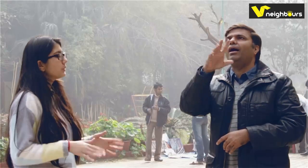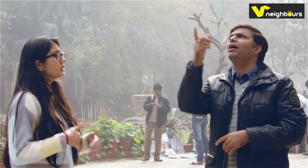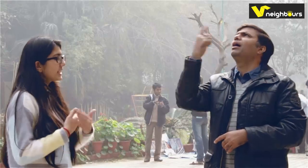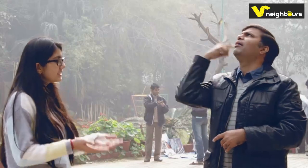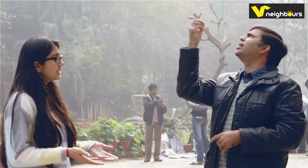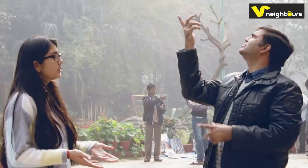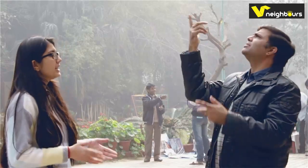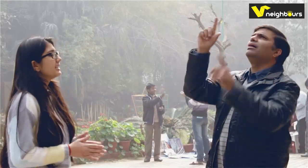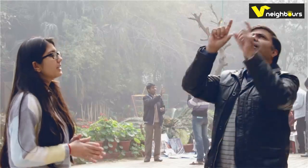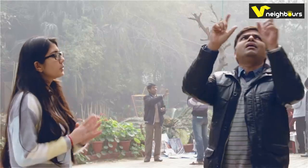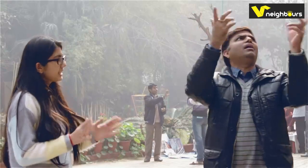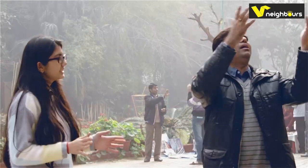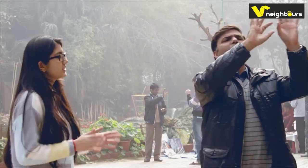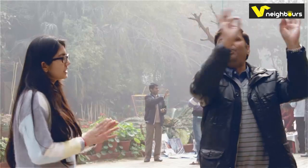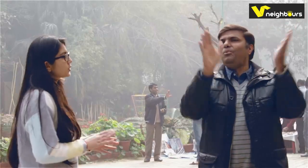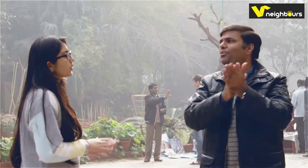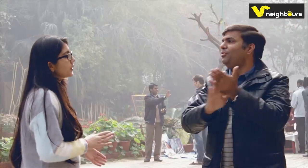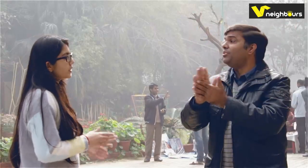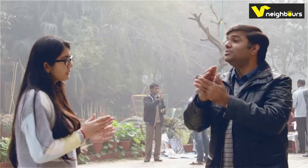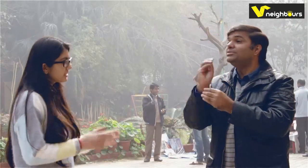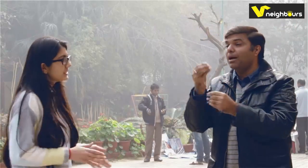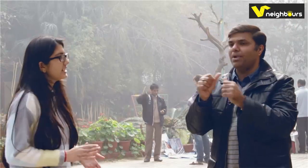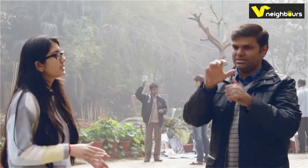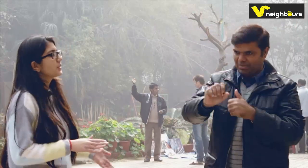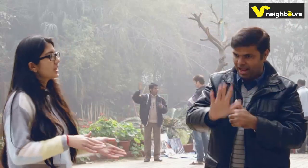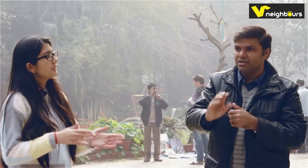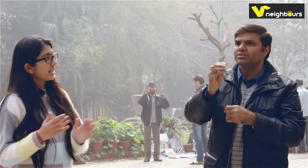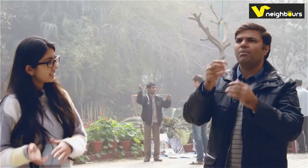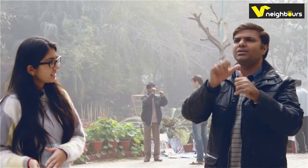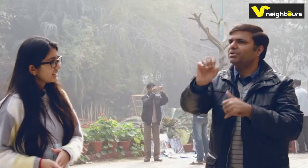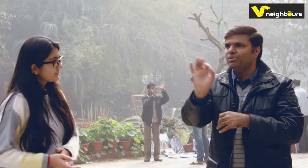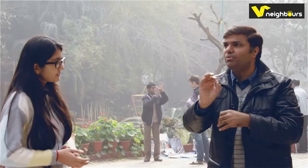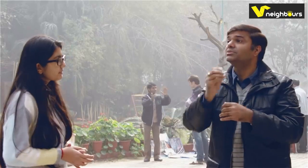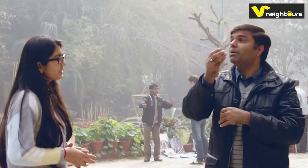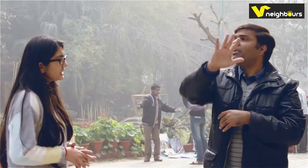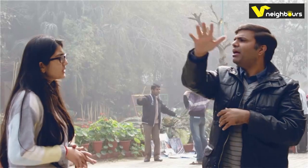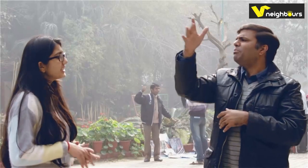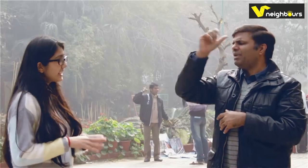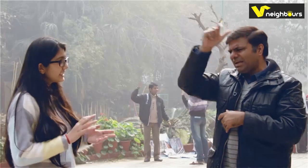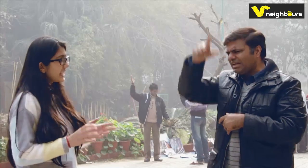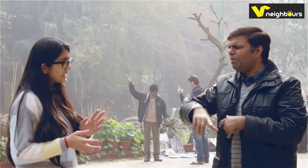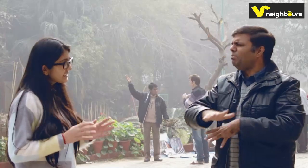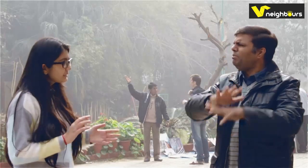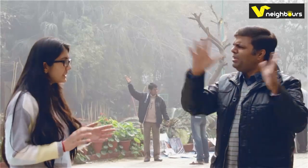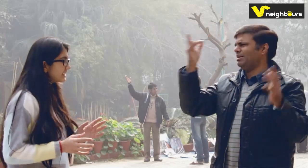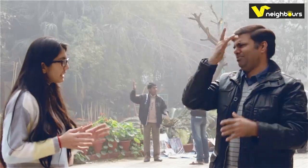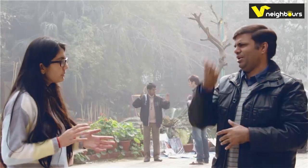which tells you that okay, this train is not going to come here and it's going to come there. So there's accessibility somewhere,